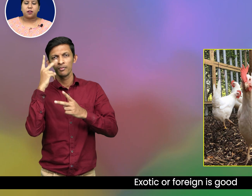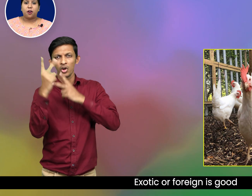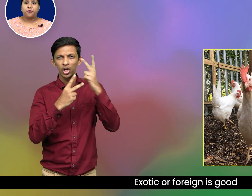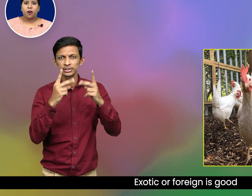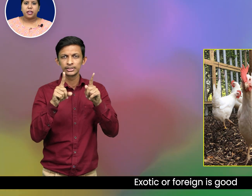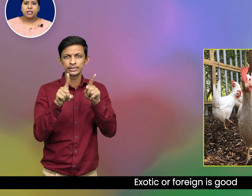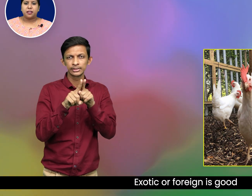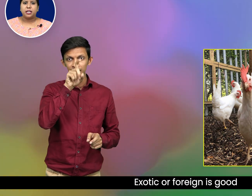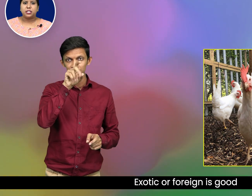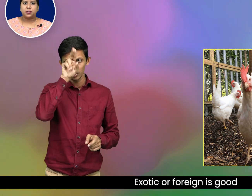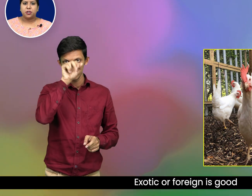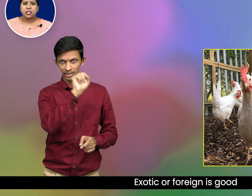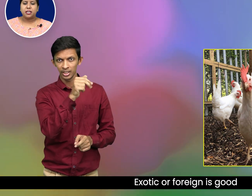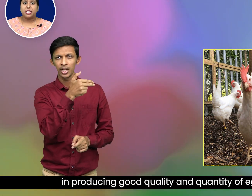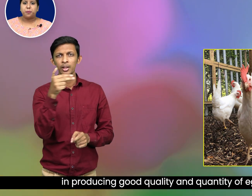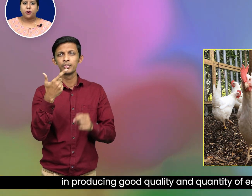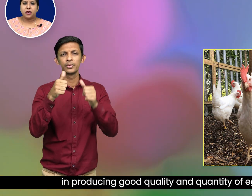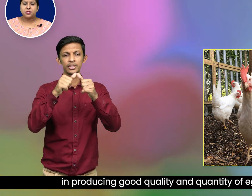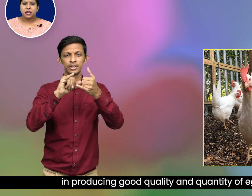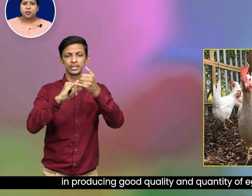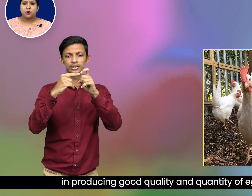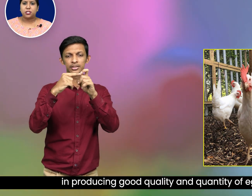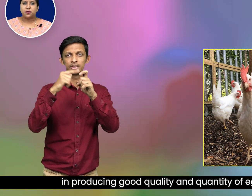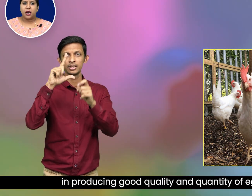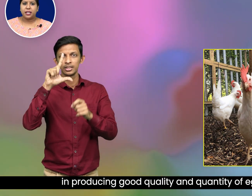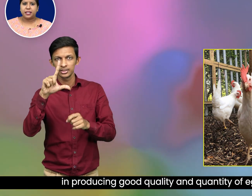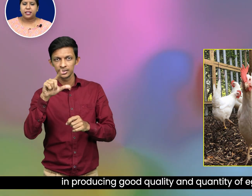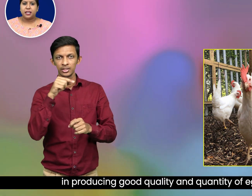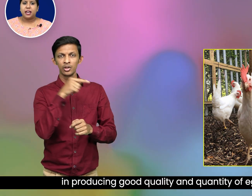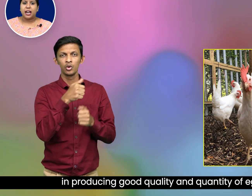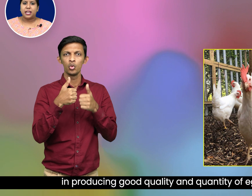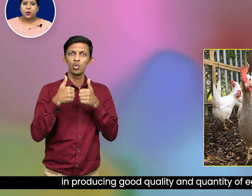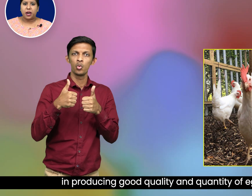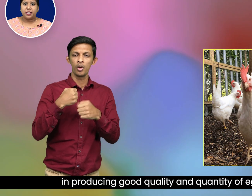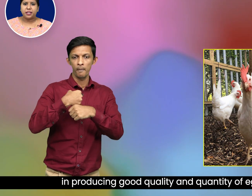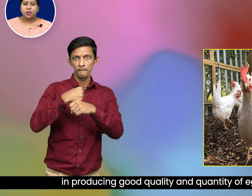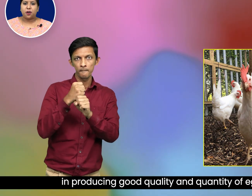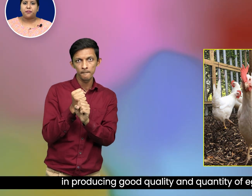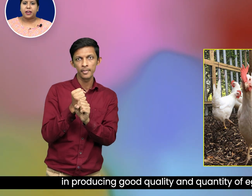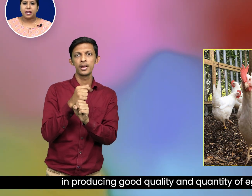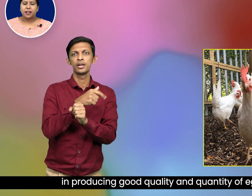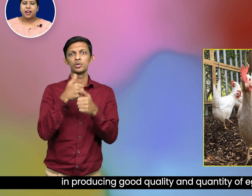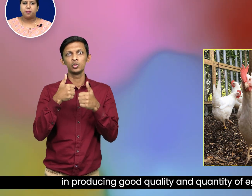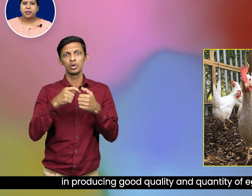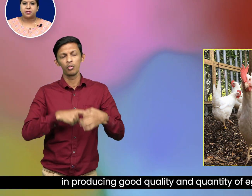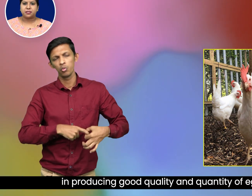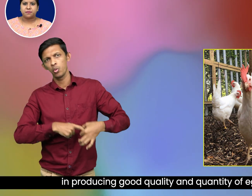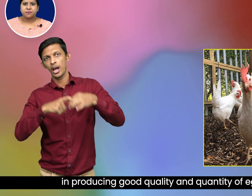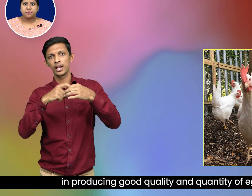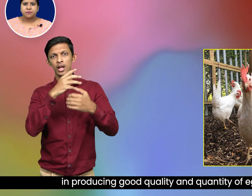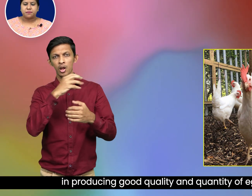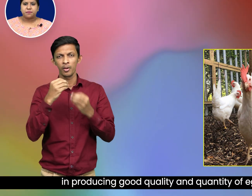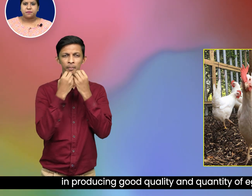Exotic or foreign is good in producing good quality and quantity of egg and meat.